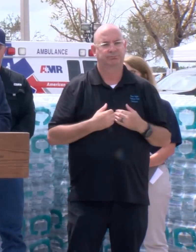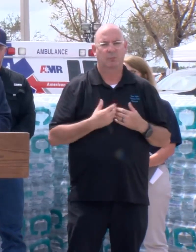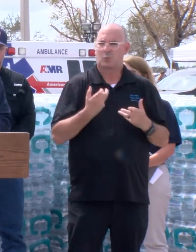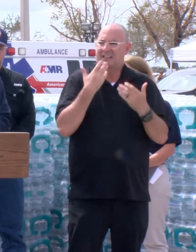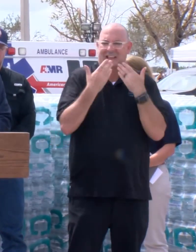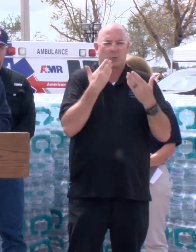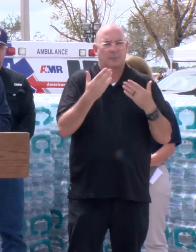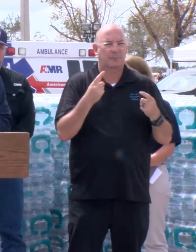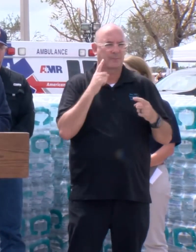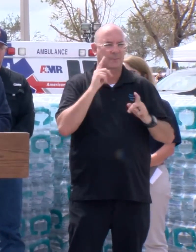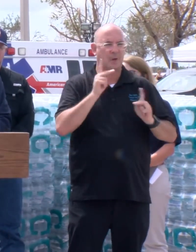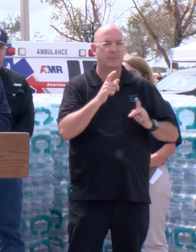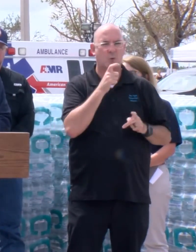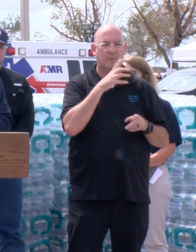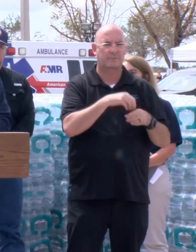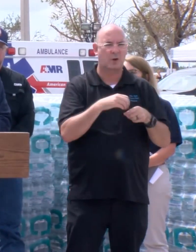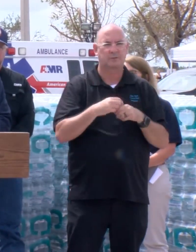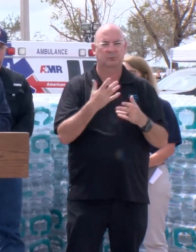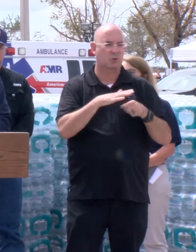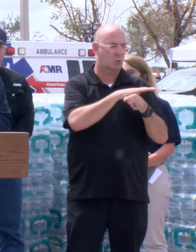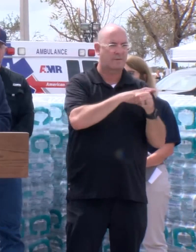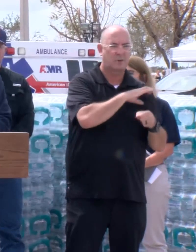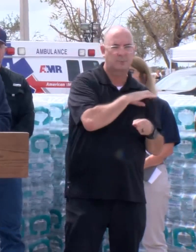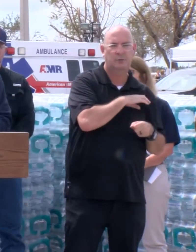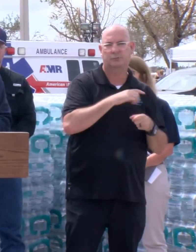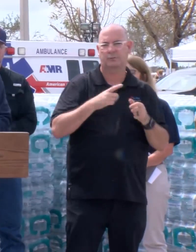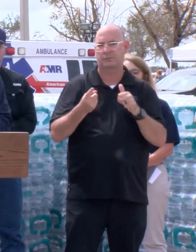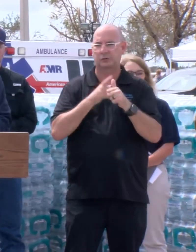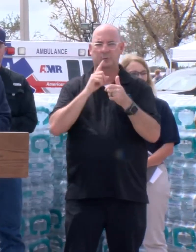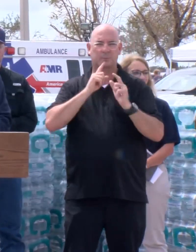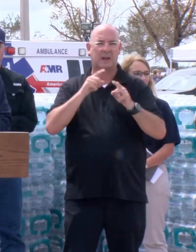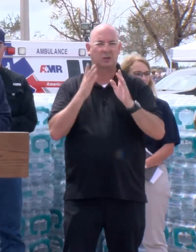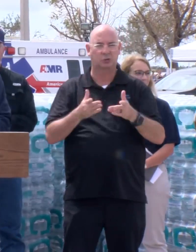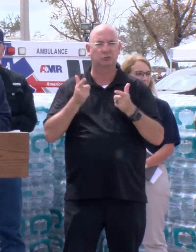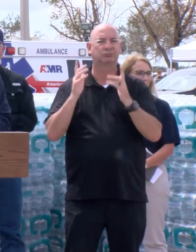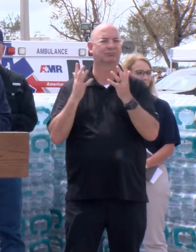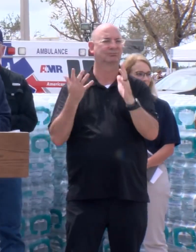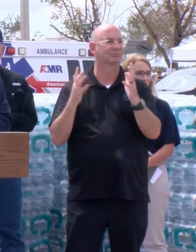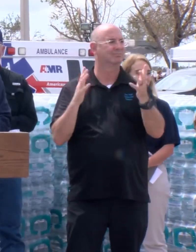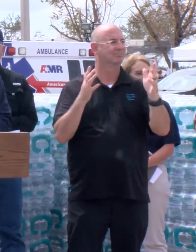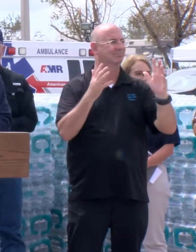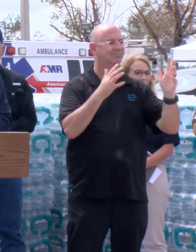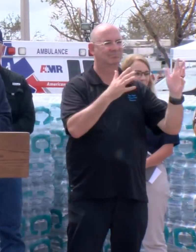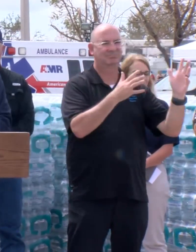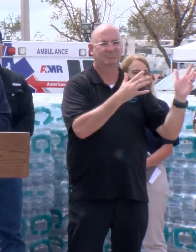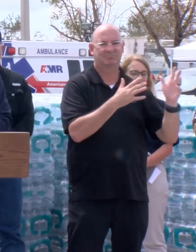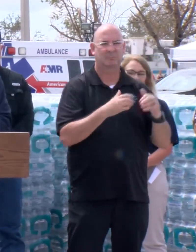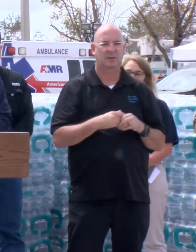law enforcement, local first responders, urban